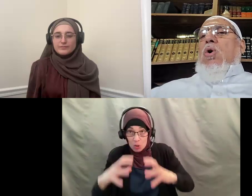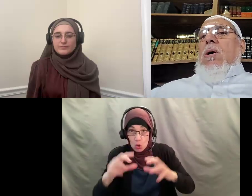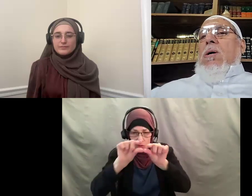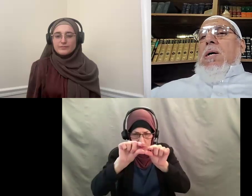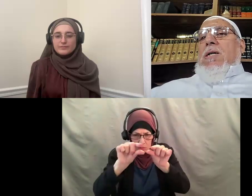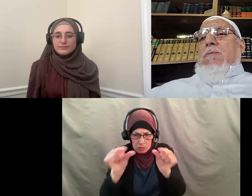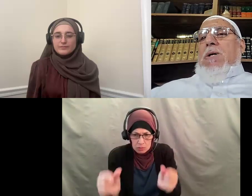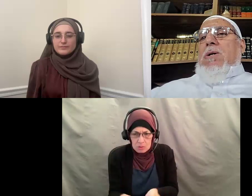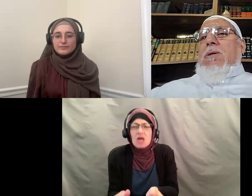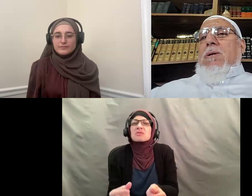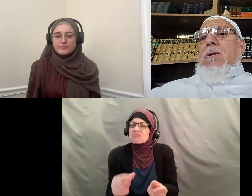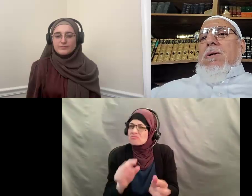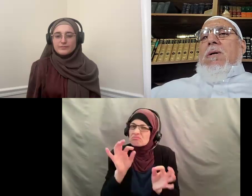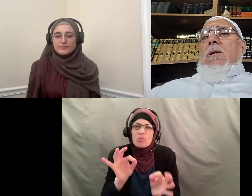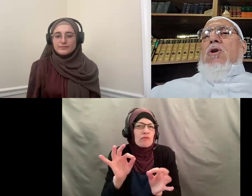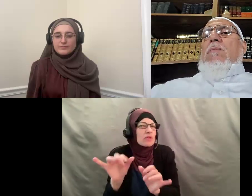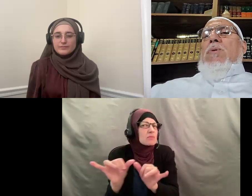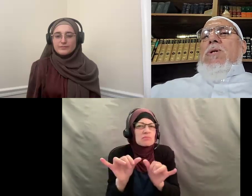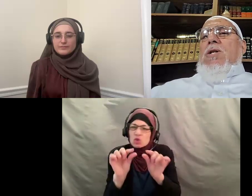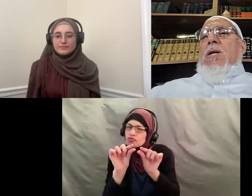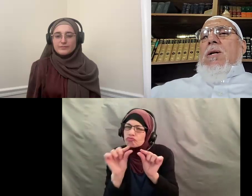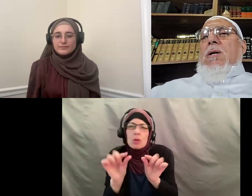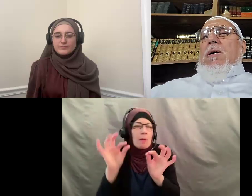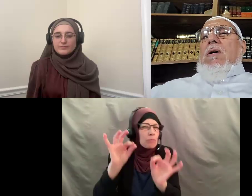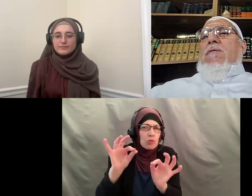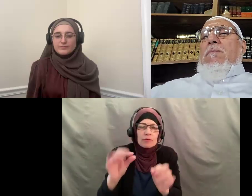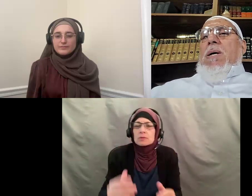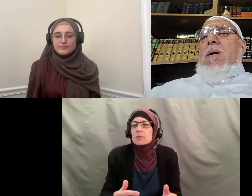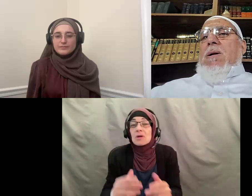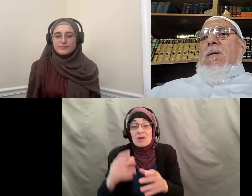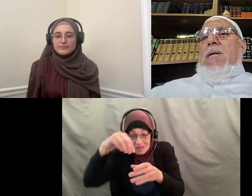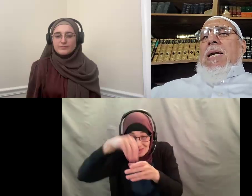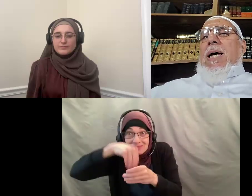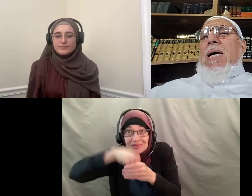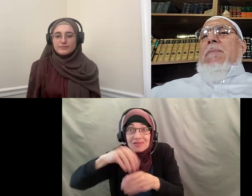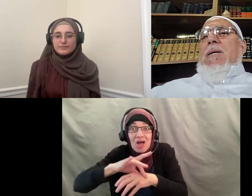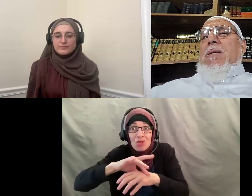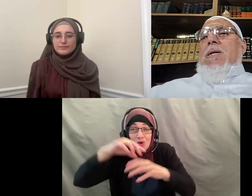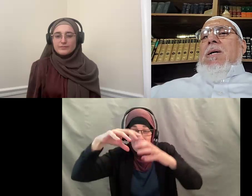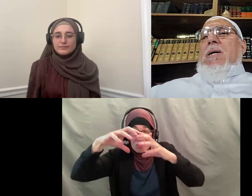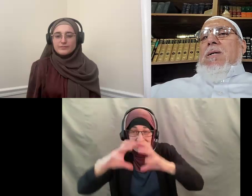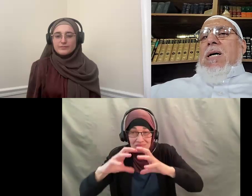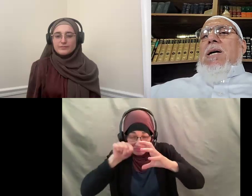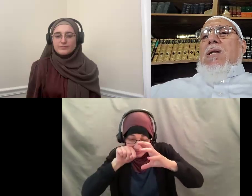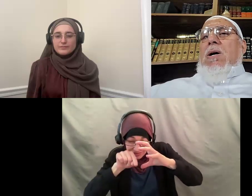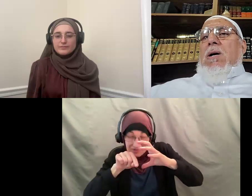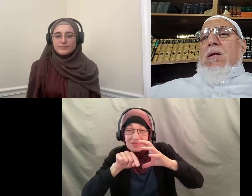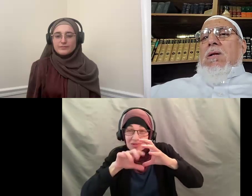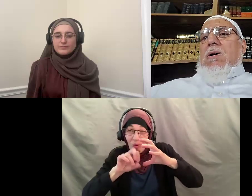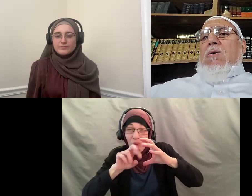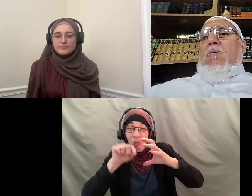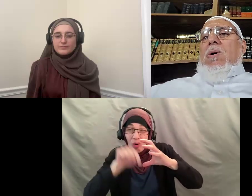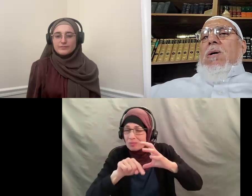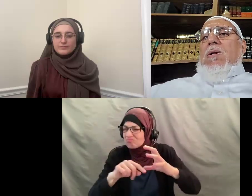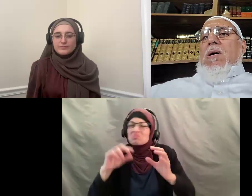earth core is measured. The composition of minerals and elements inside the